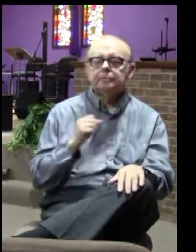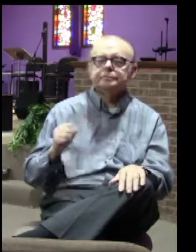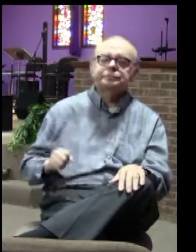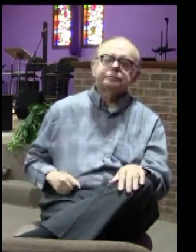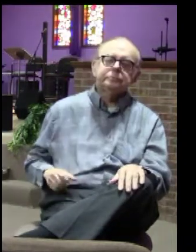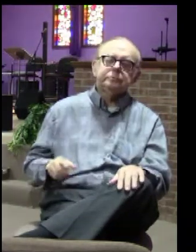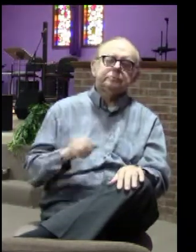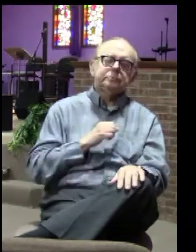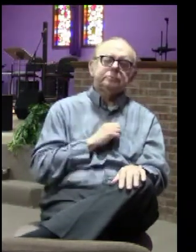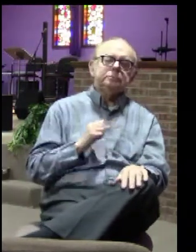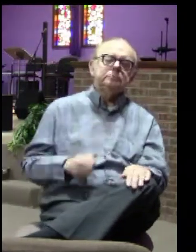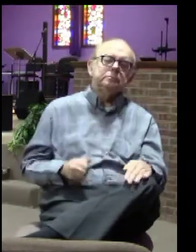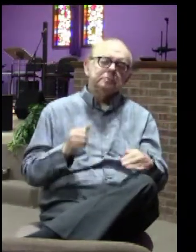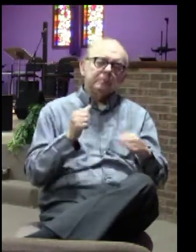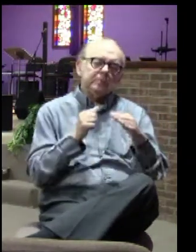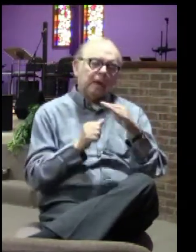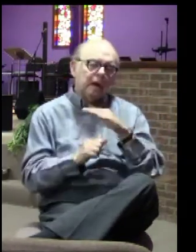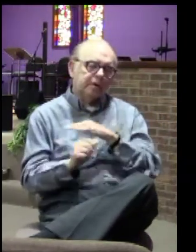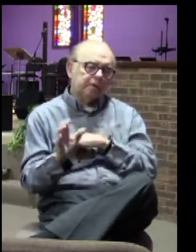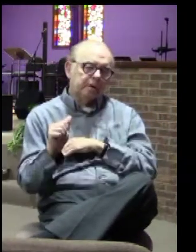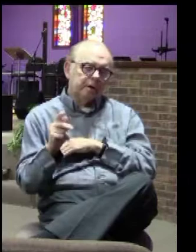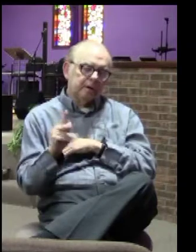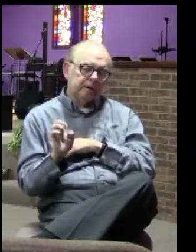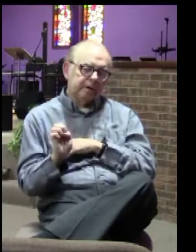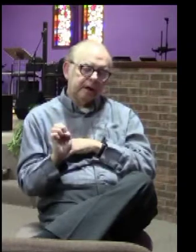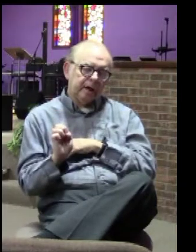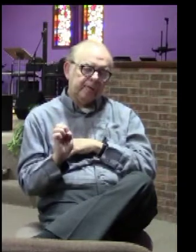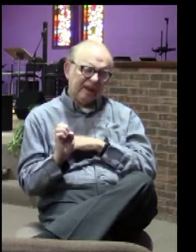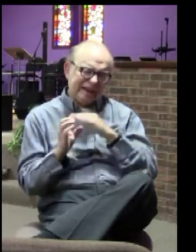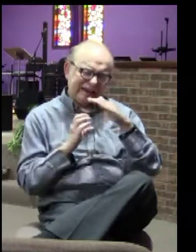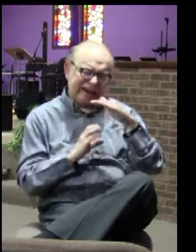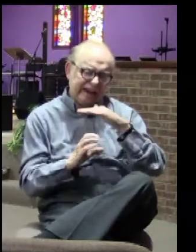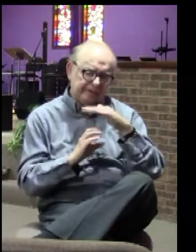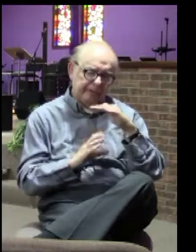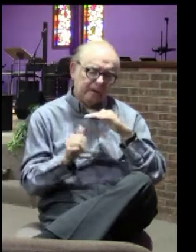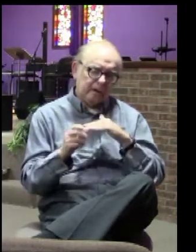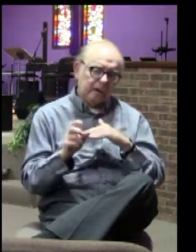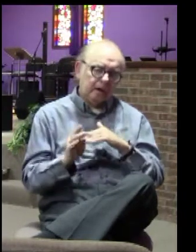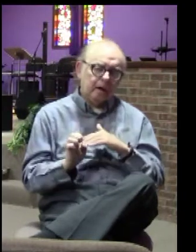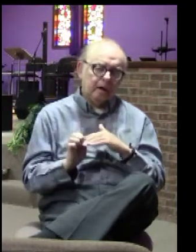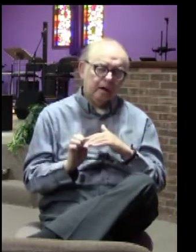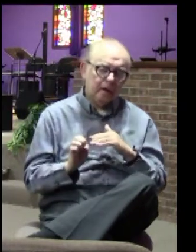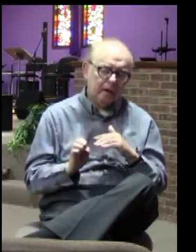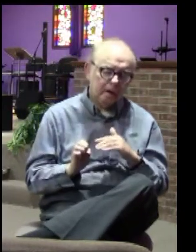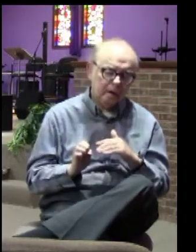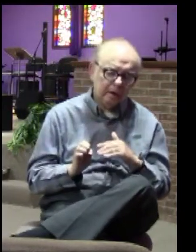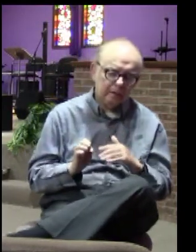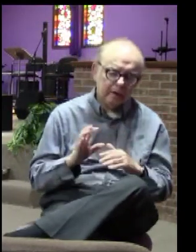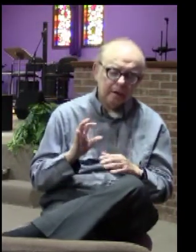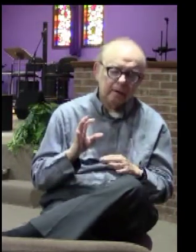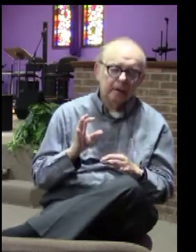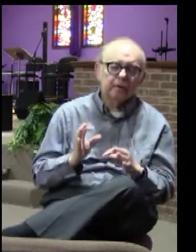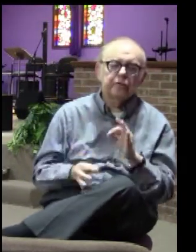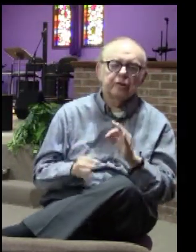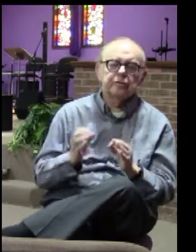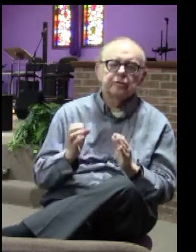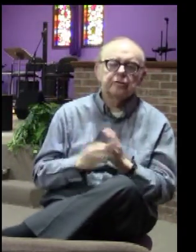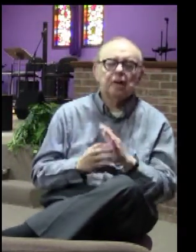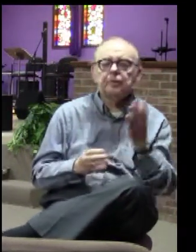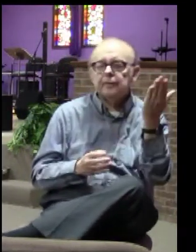Samson goes and hides in a cave. And so here we come to this in Judges chapter